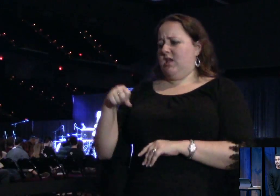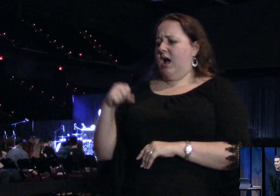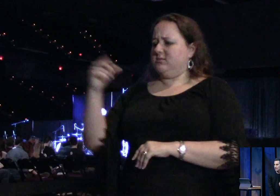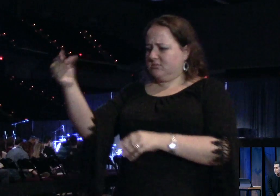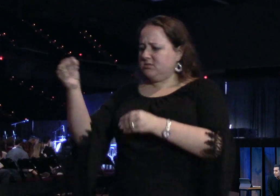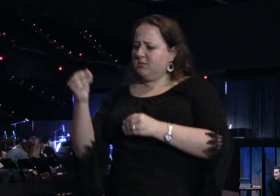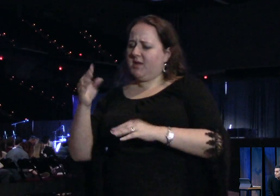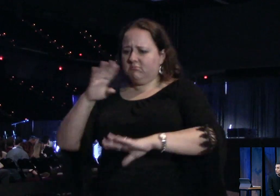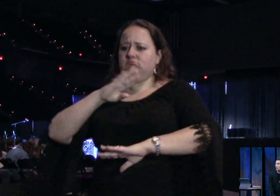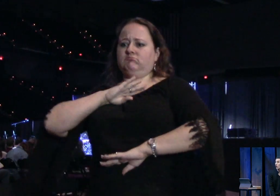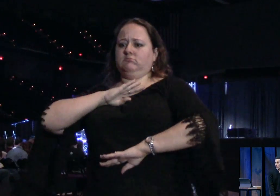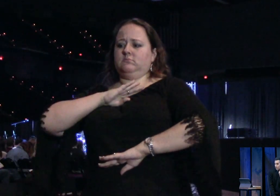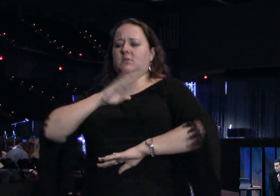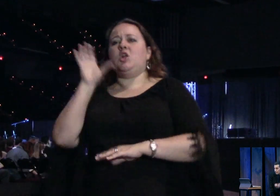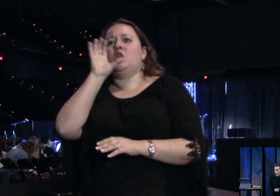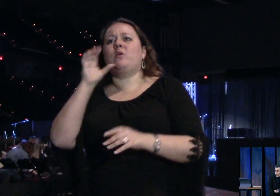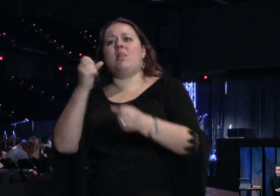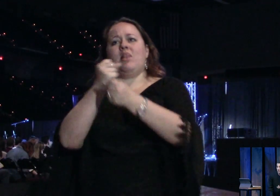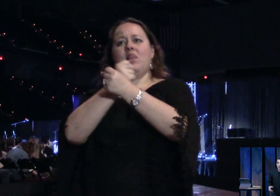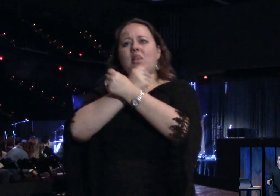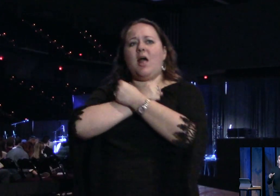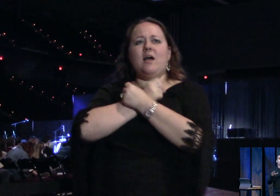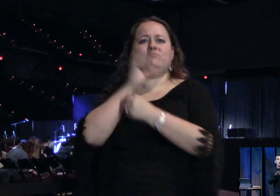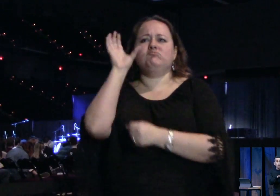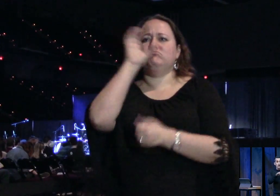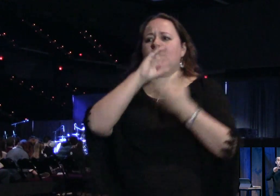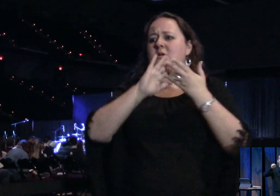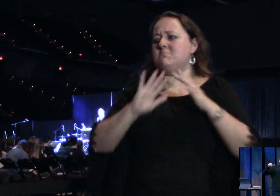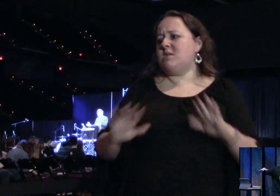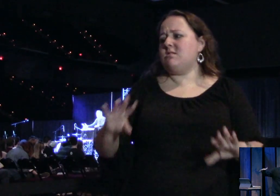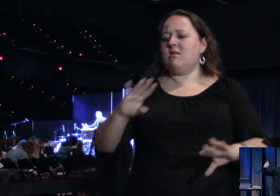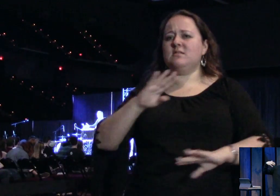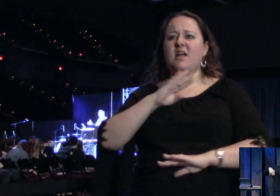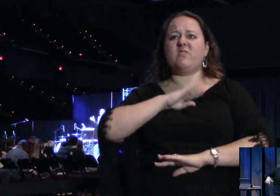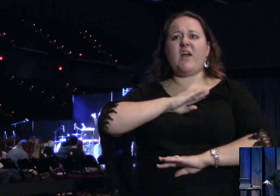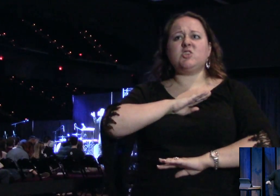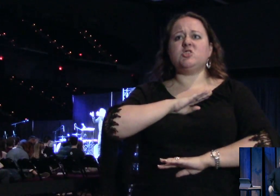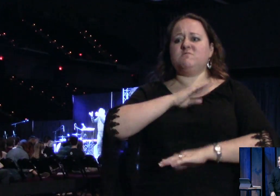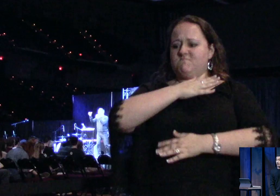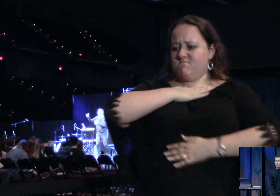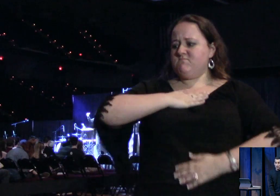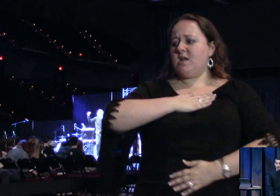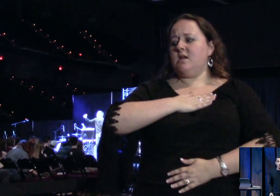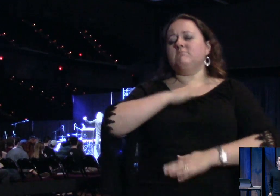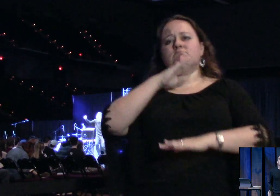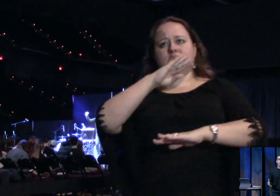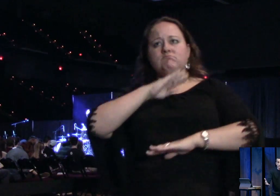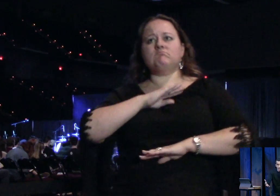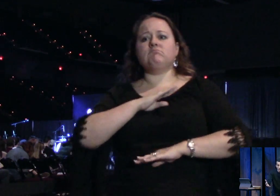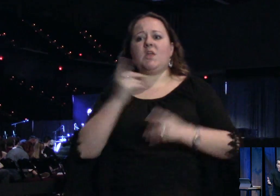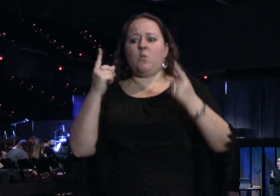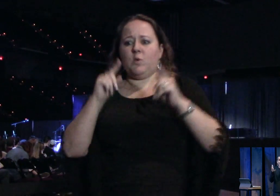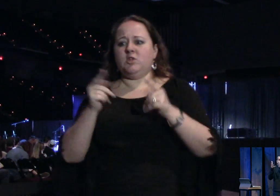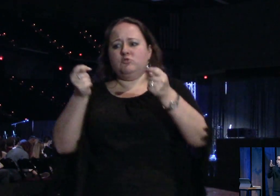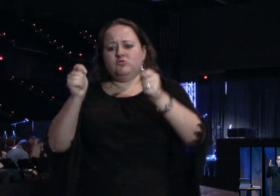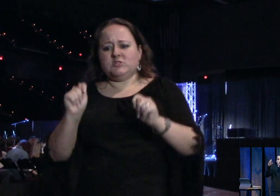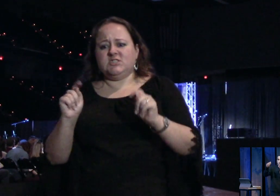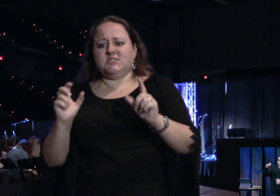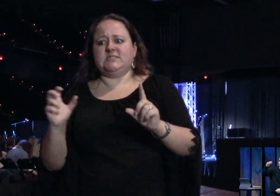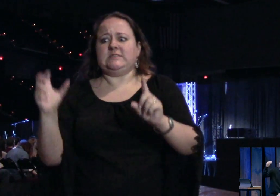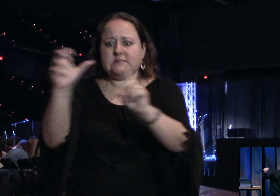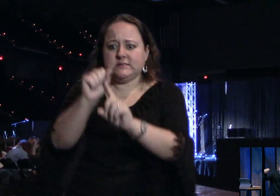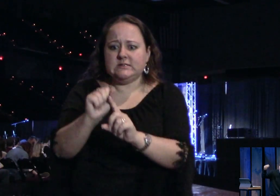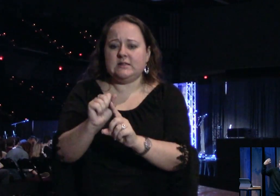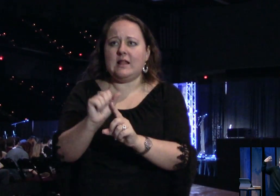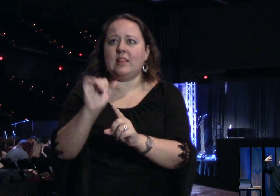of satisfaction or fulfillment. You look for love, peace, satisfaction, pleasure, contentment. And when you